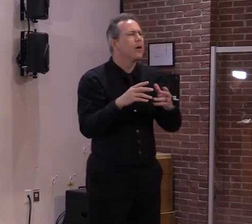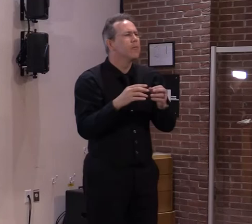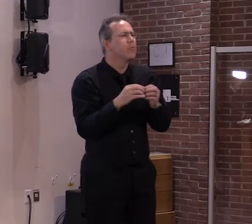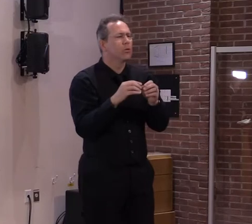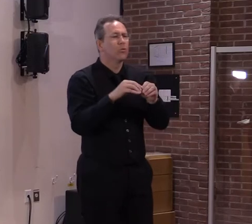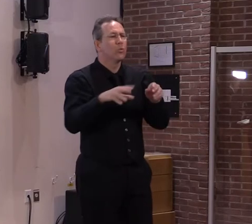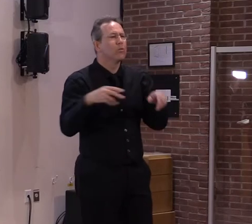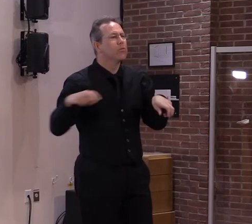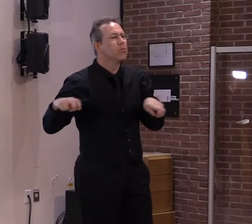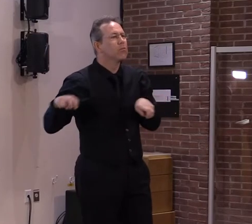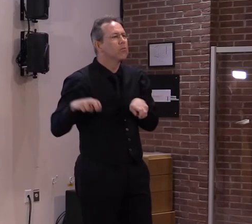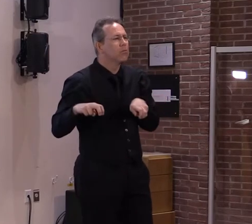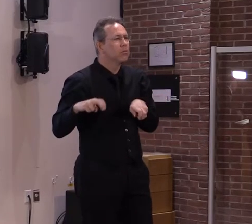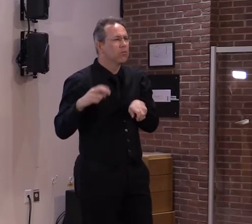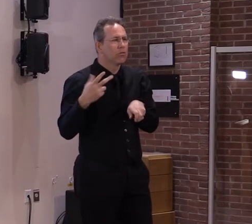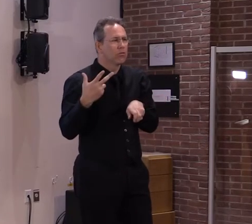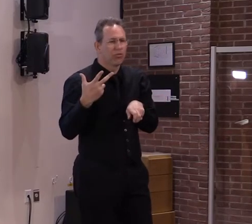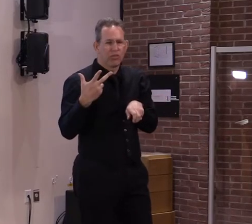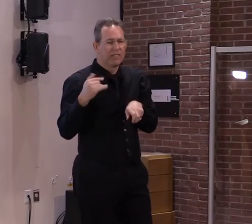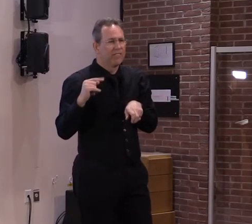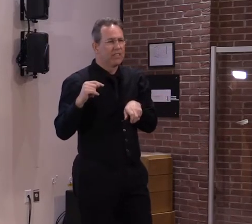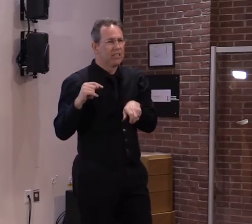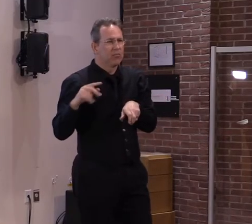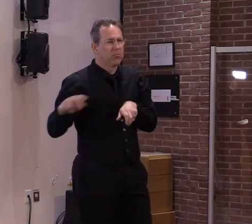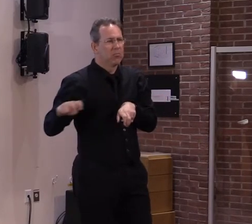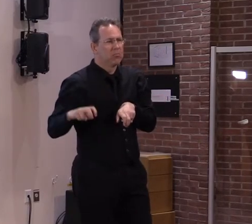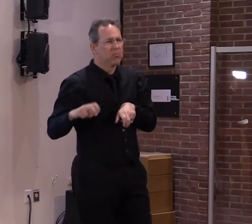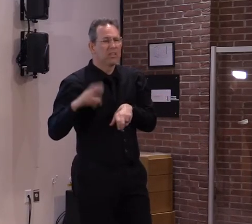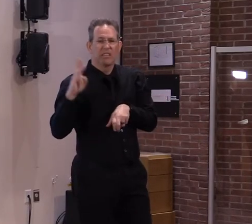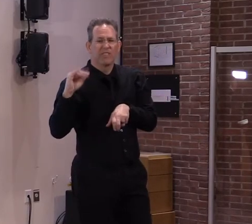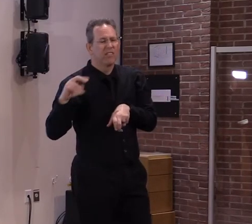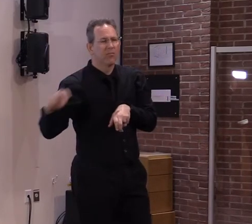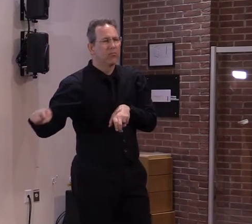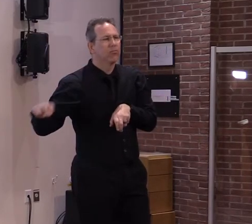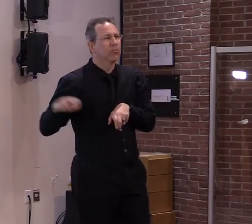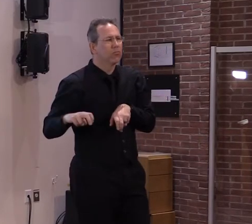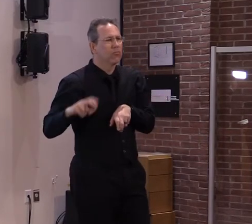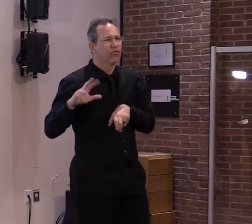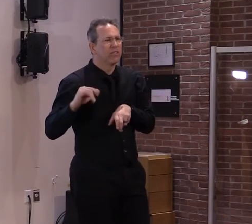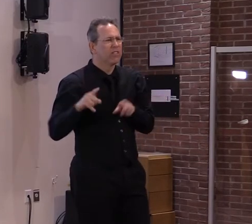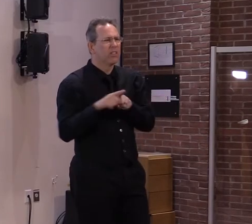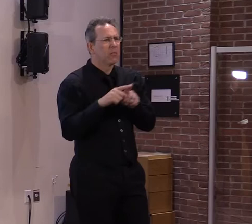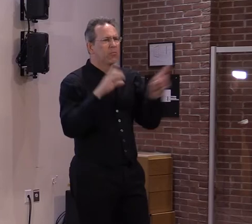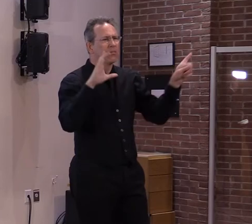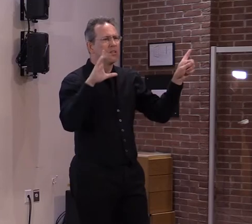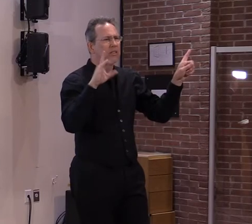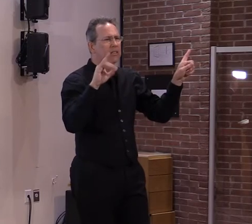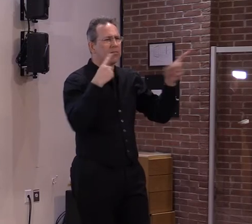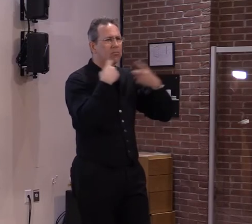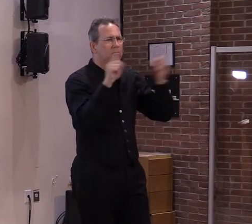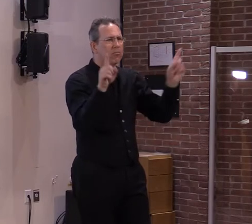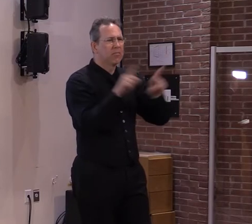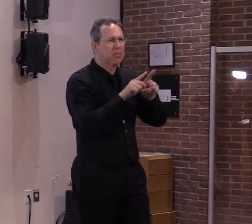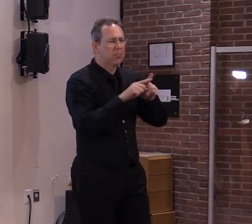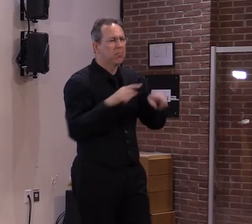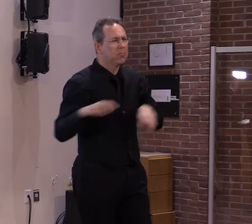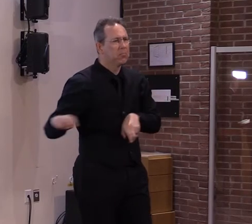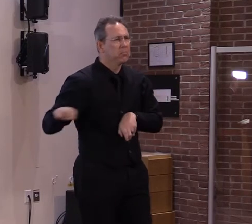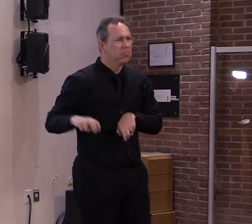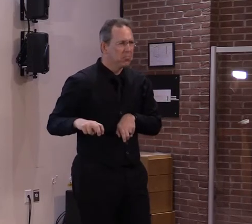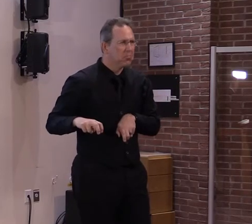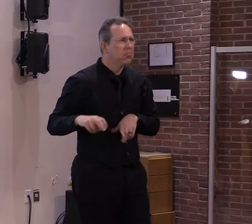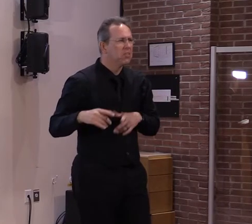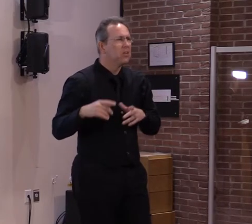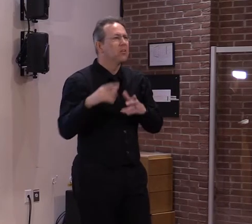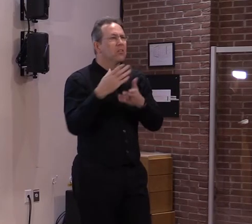we're seeing those kind of approaches work well in other states and in terms of enacting more in person. So we really just strongly encourage